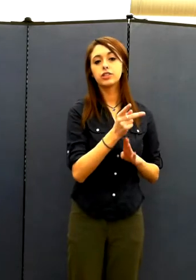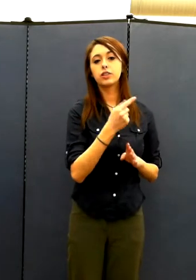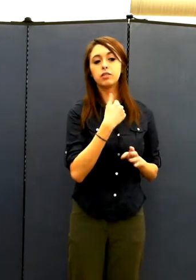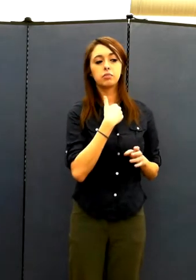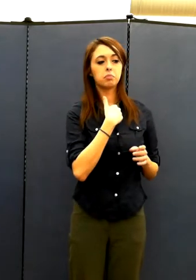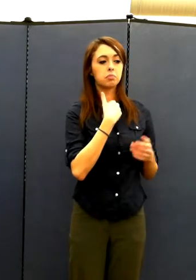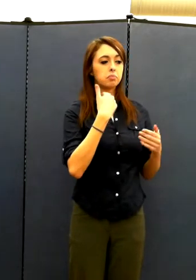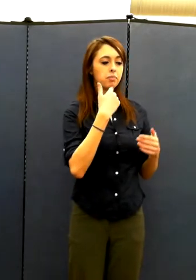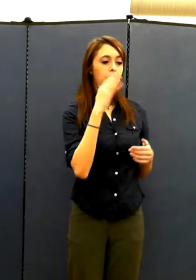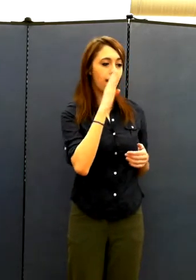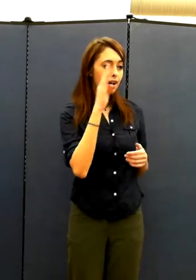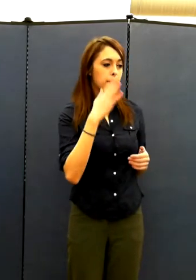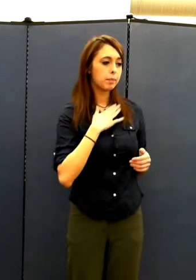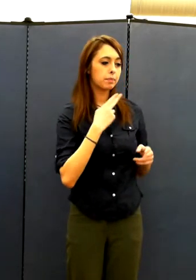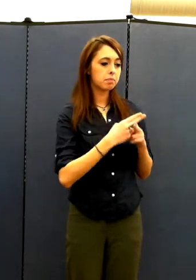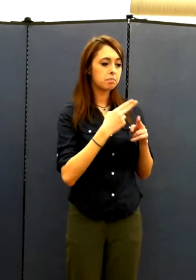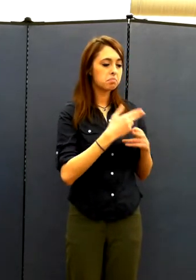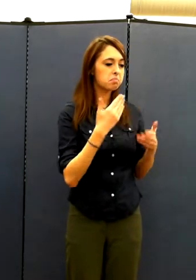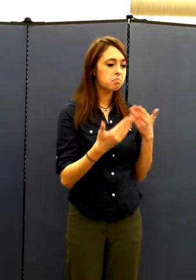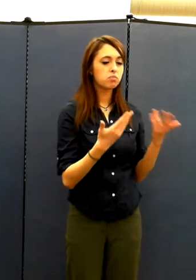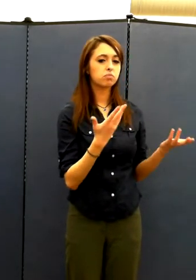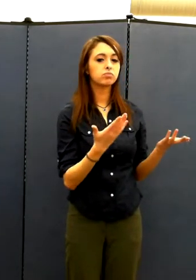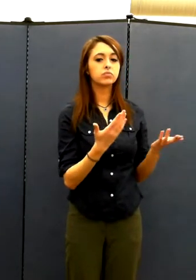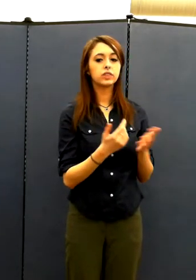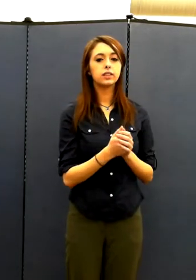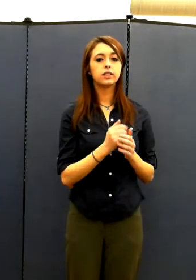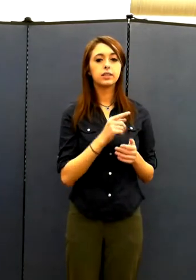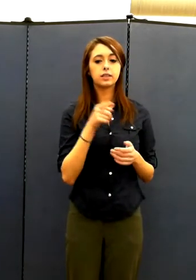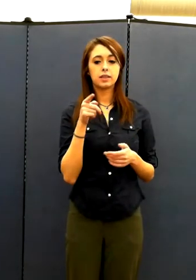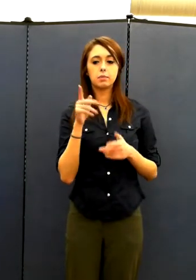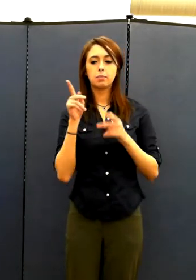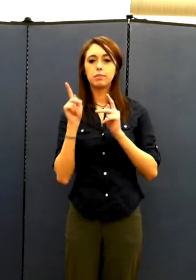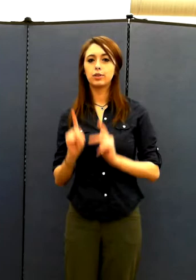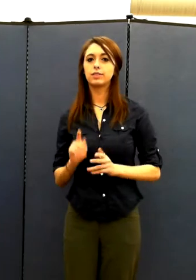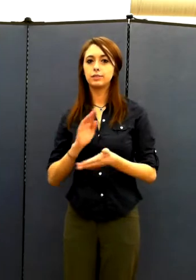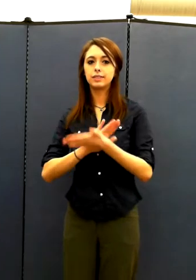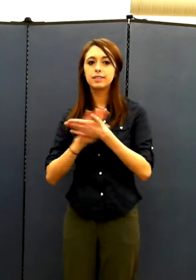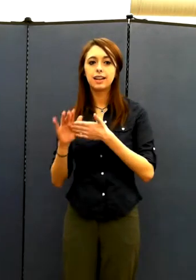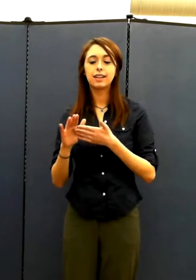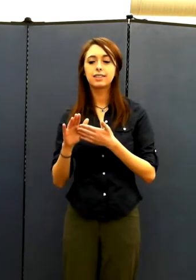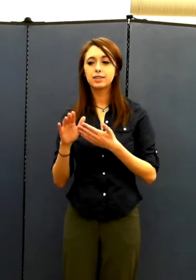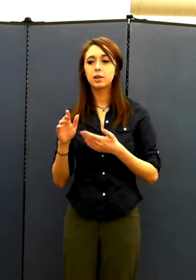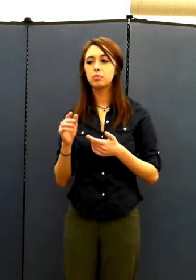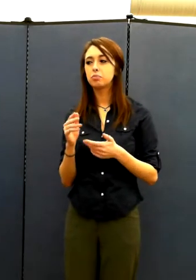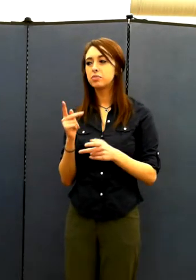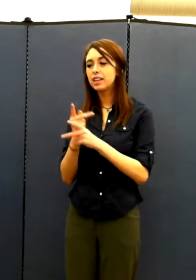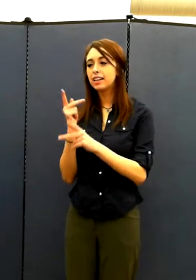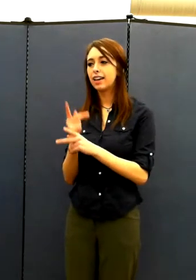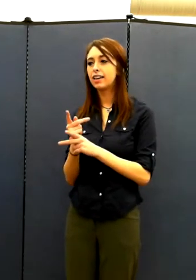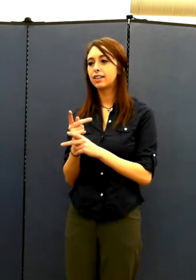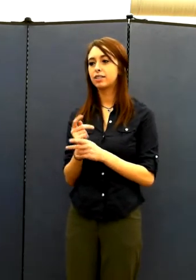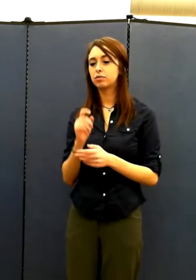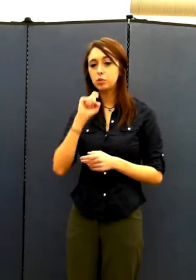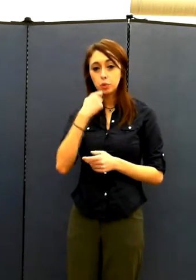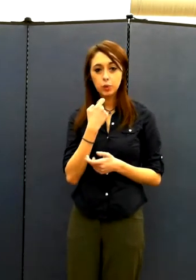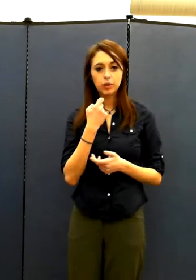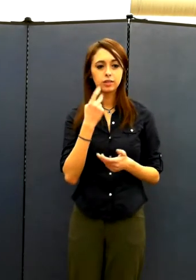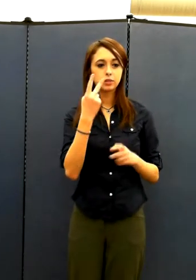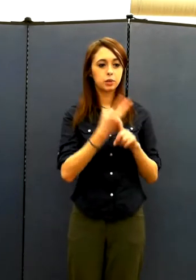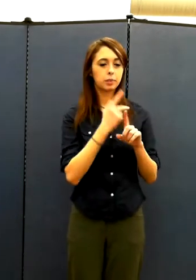other. This person was so nice. Oh, okay, nice to meet you. Take care. Cool. 2 months later, I found out she goes to my boss